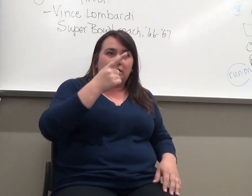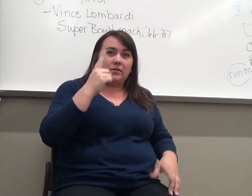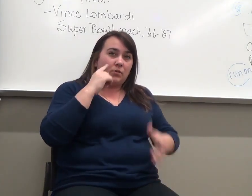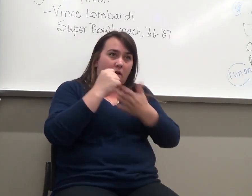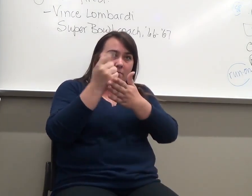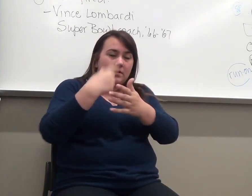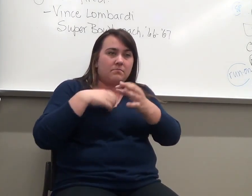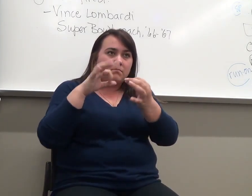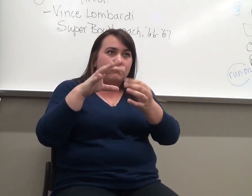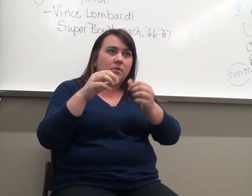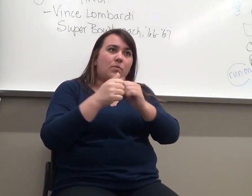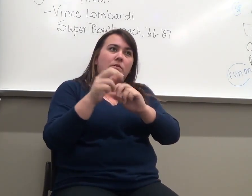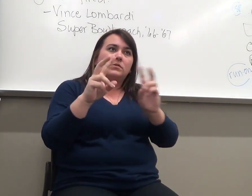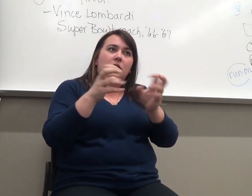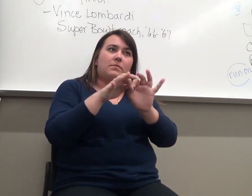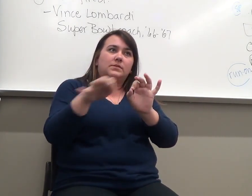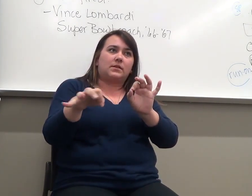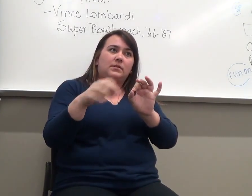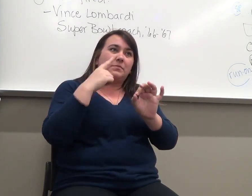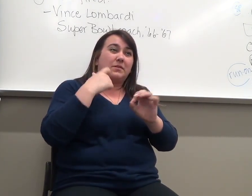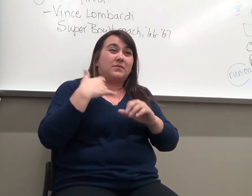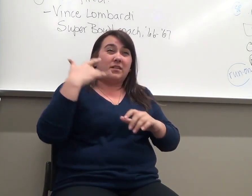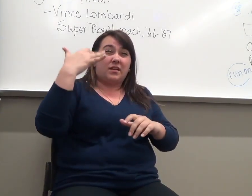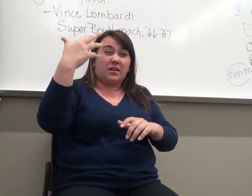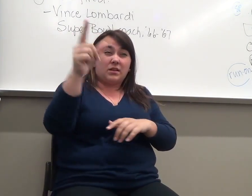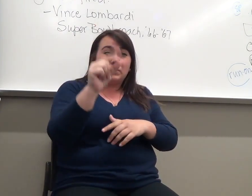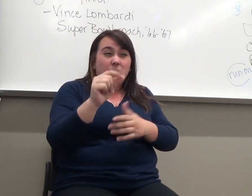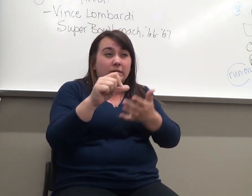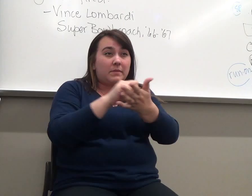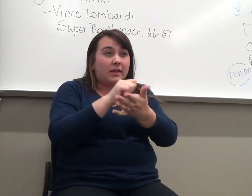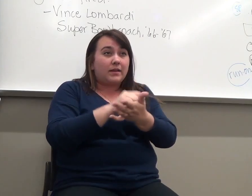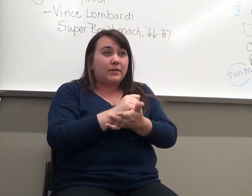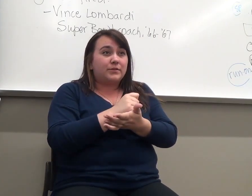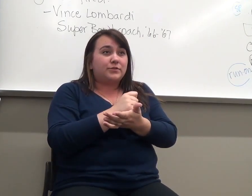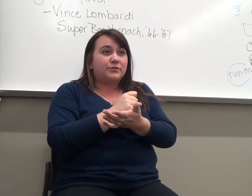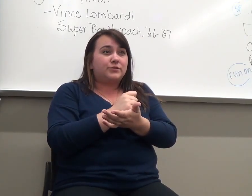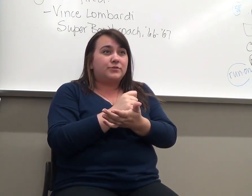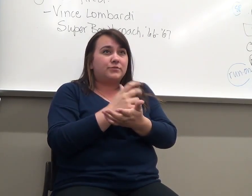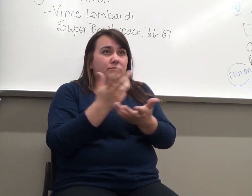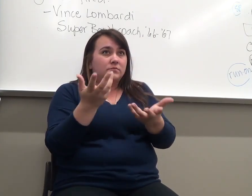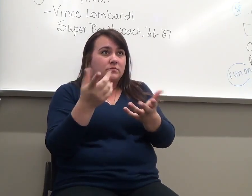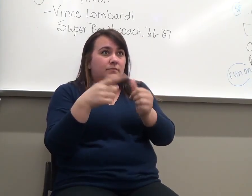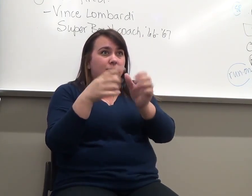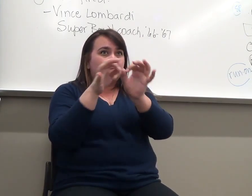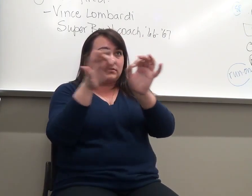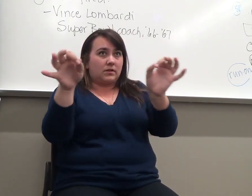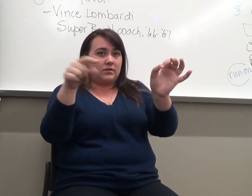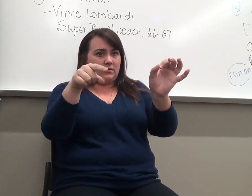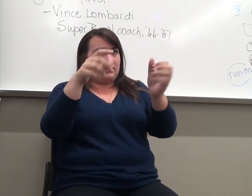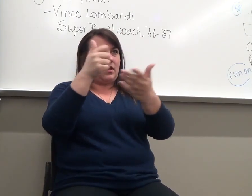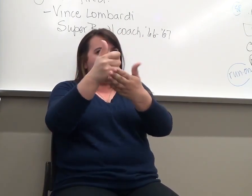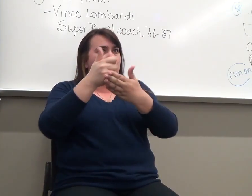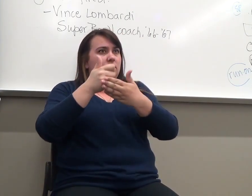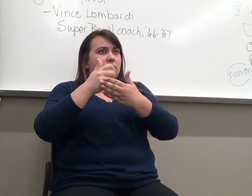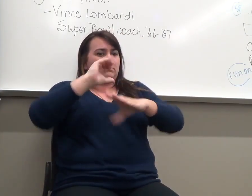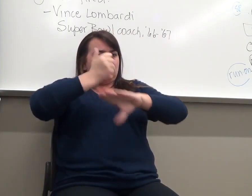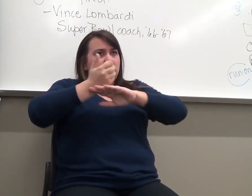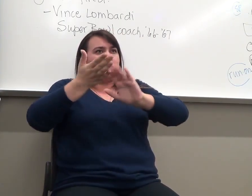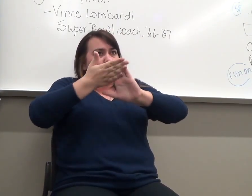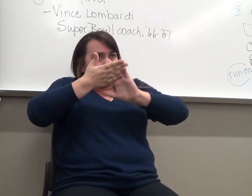wanted to do about how to prepare for a winning football game and talk about lifelong